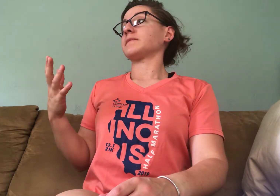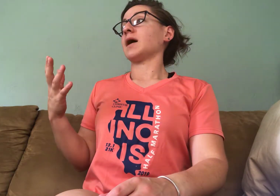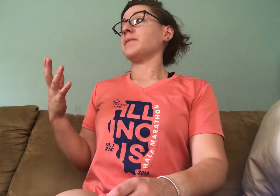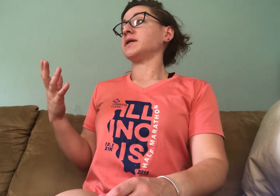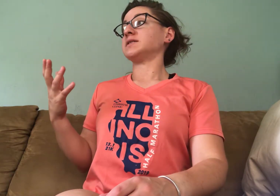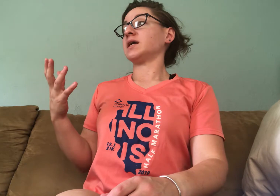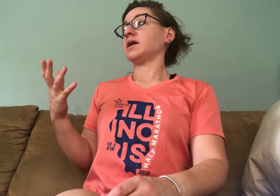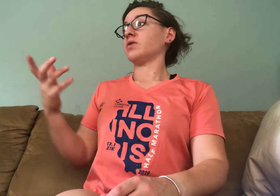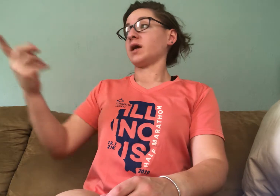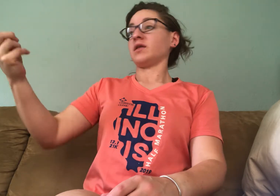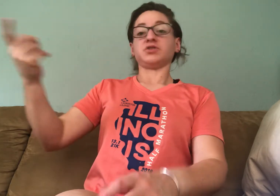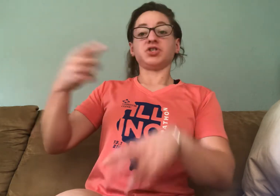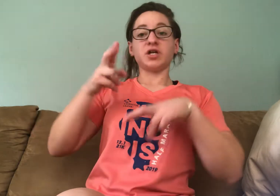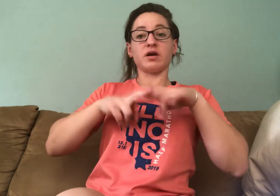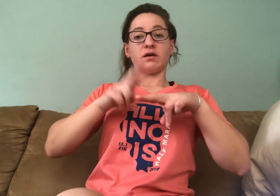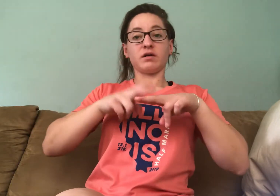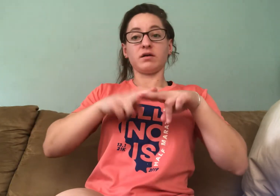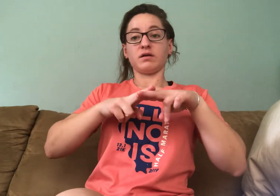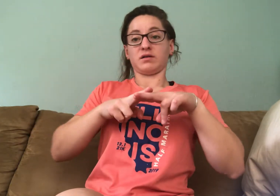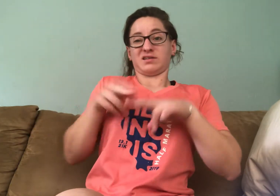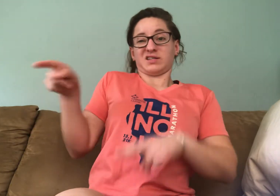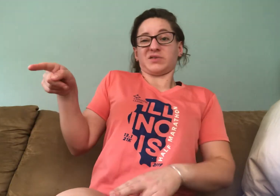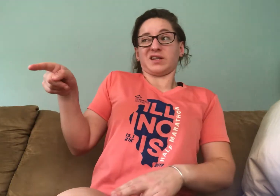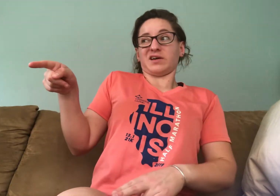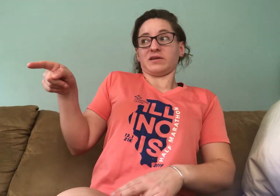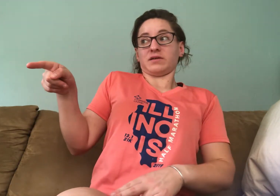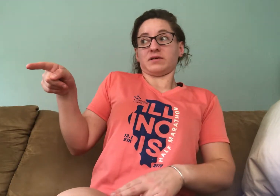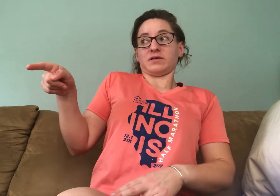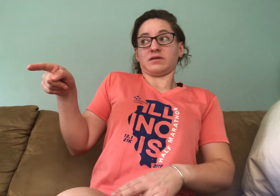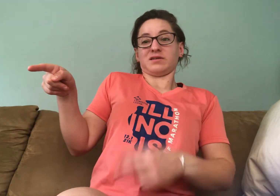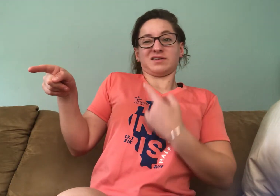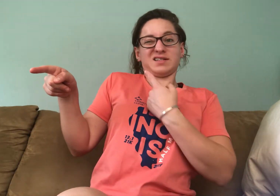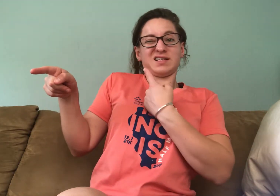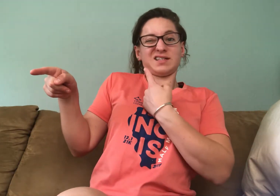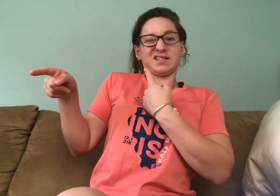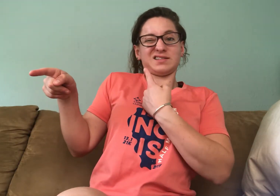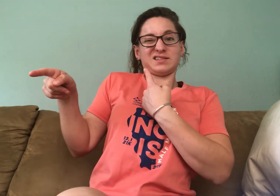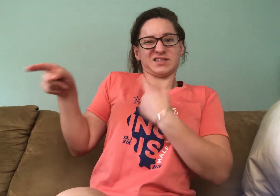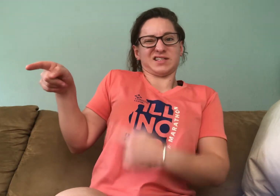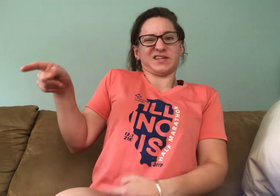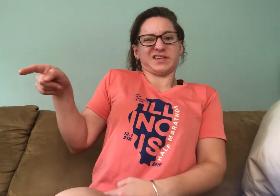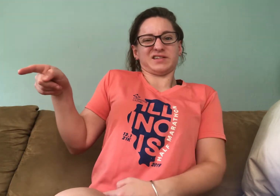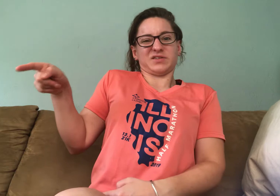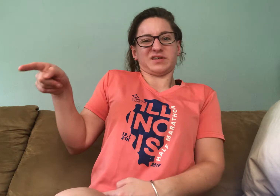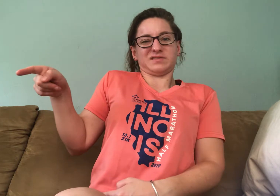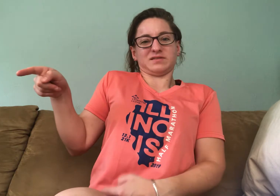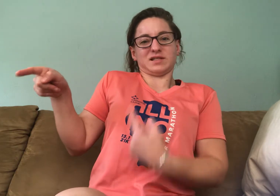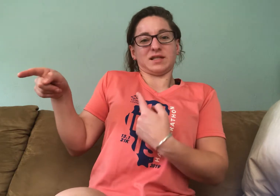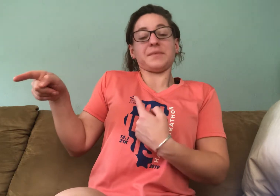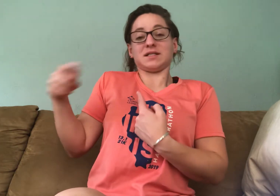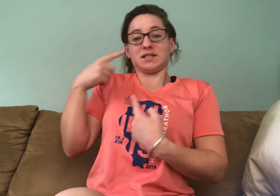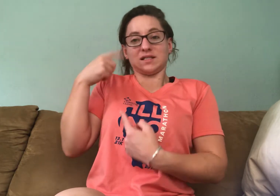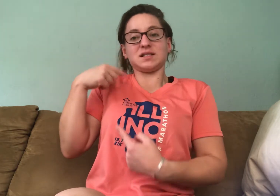I might say, okay, there's a chair. It's right there. See this? It's right there. It's right there. That means this is